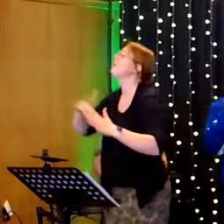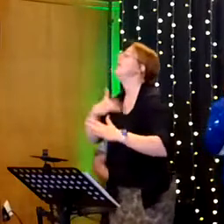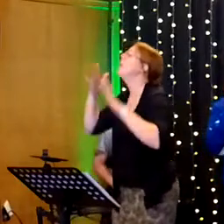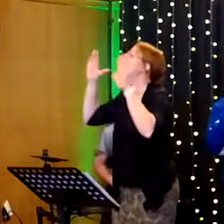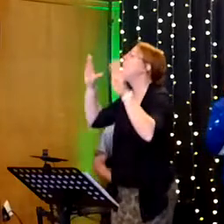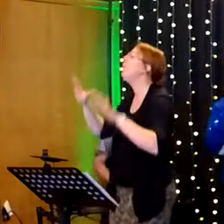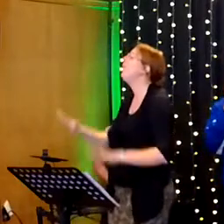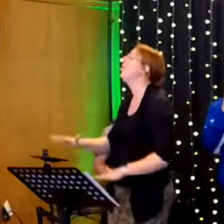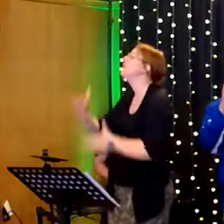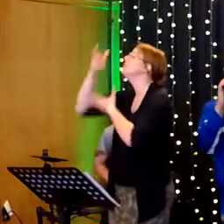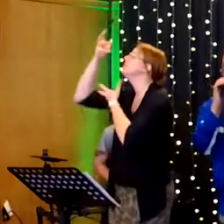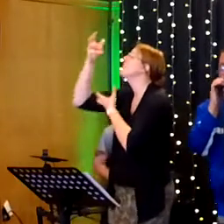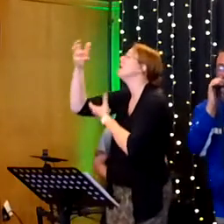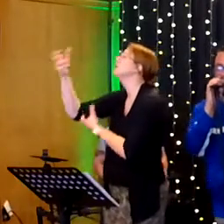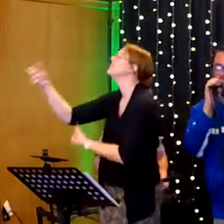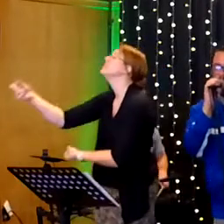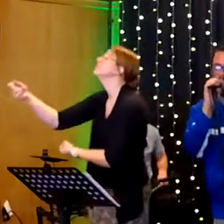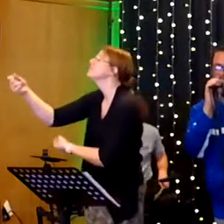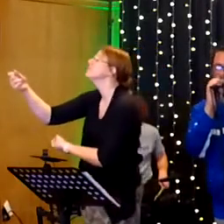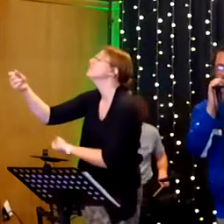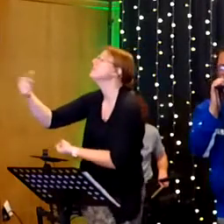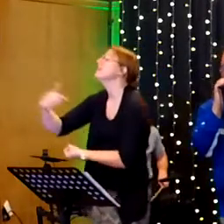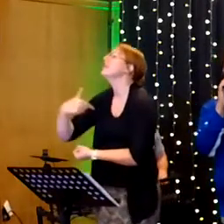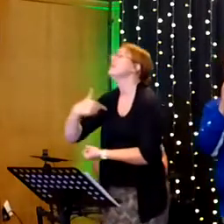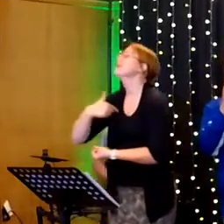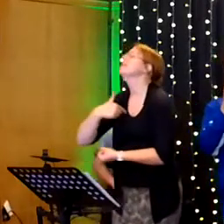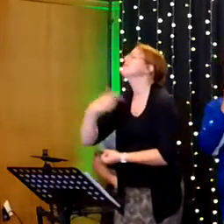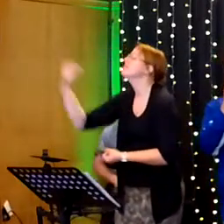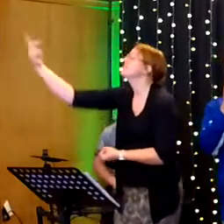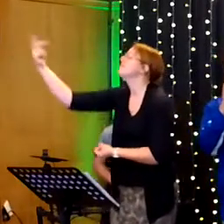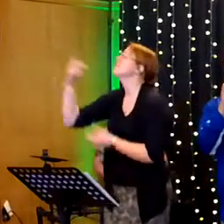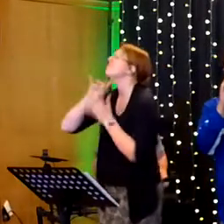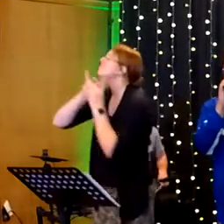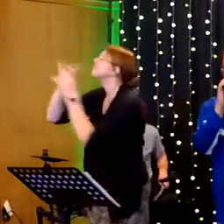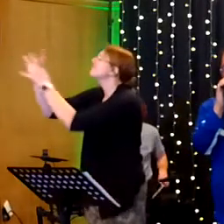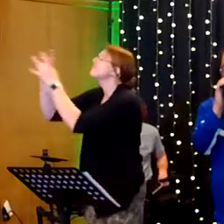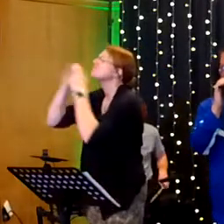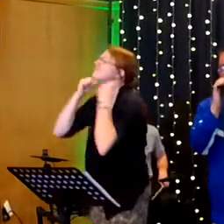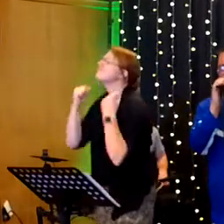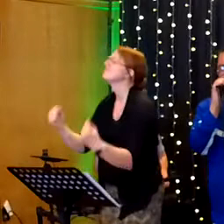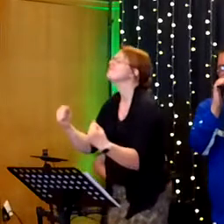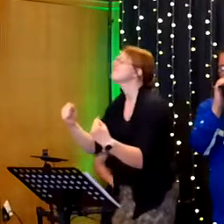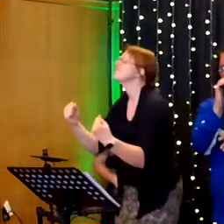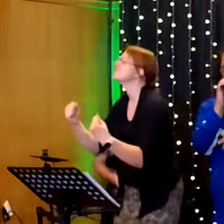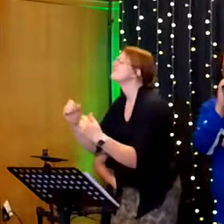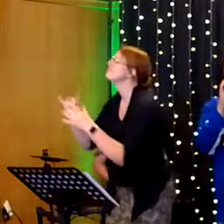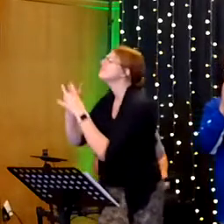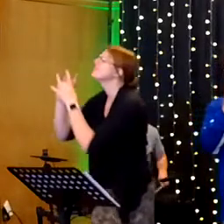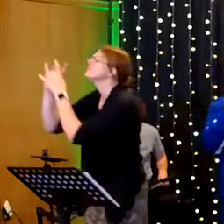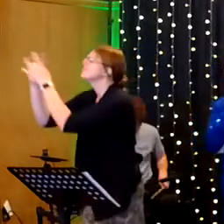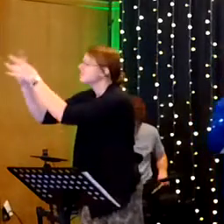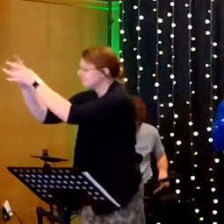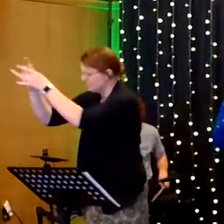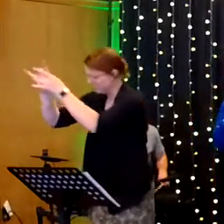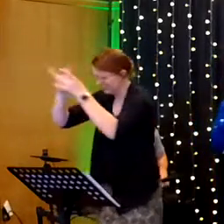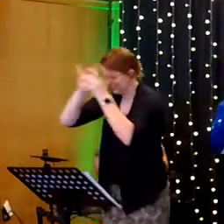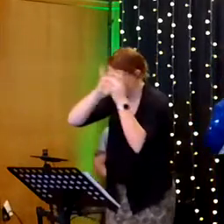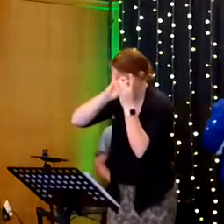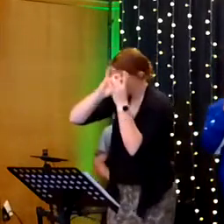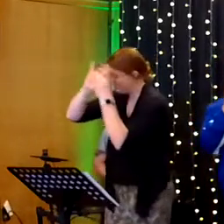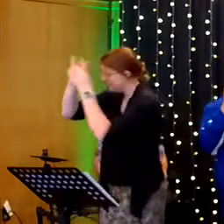will rest in your embrace, for I am yours.